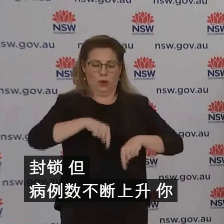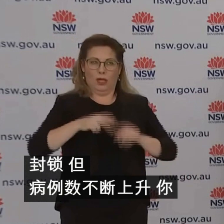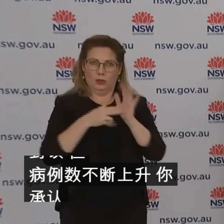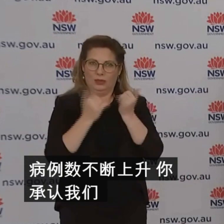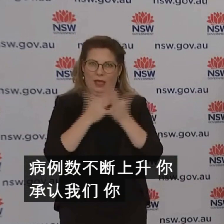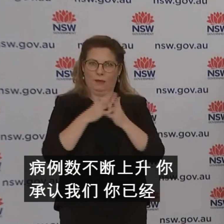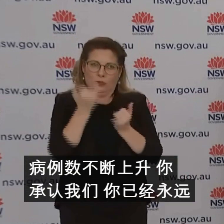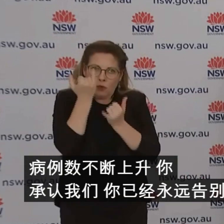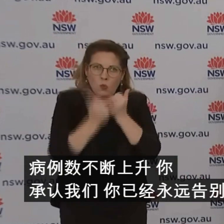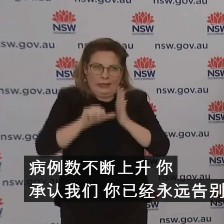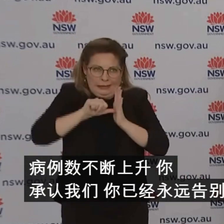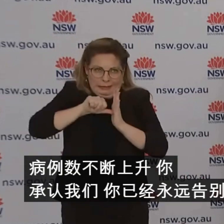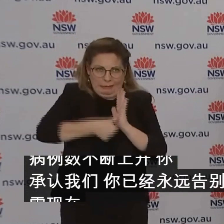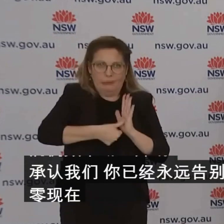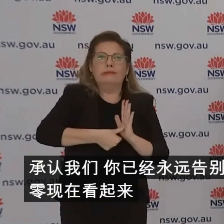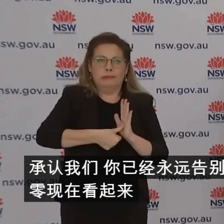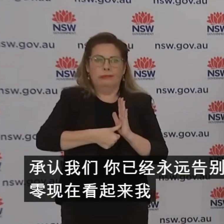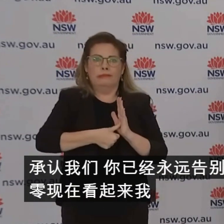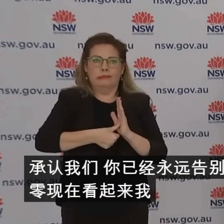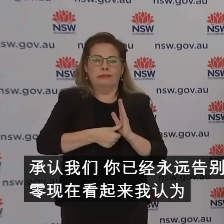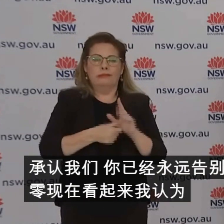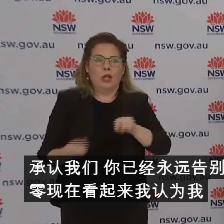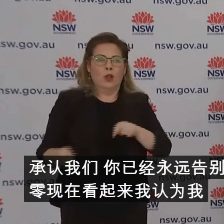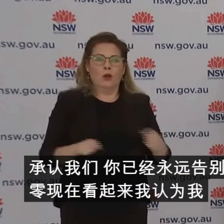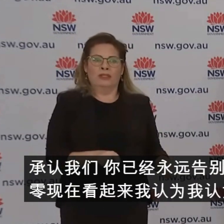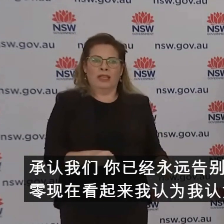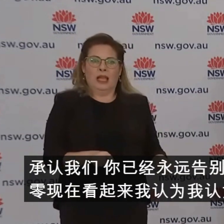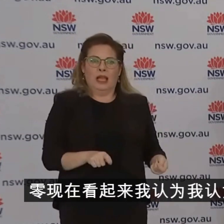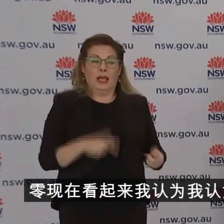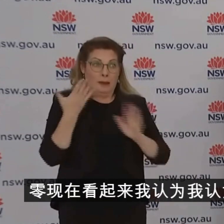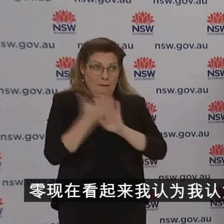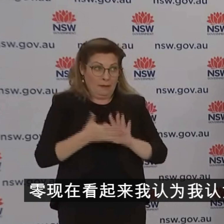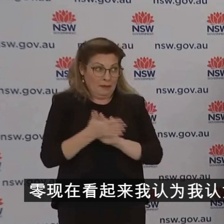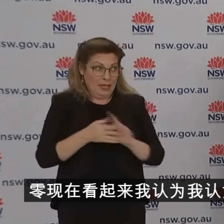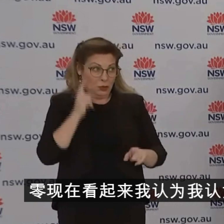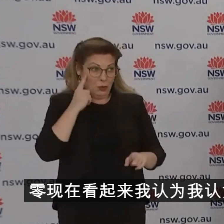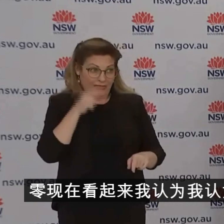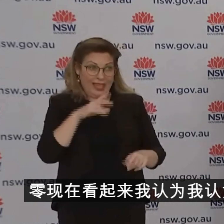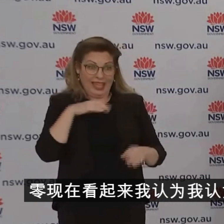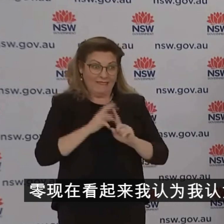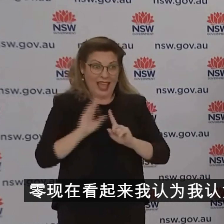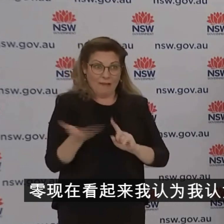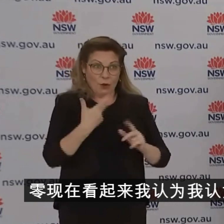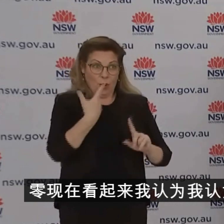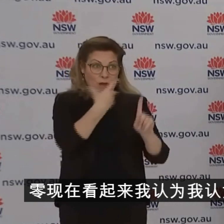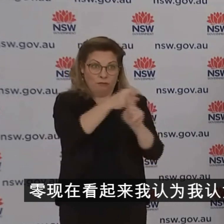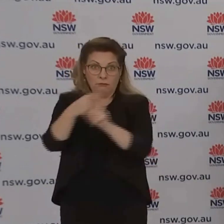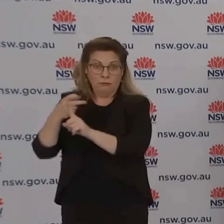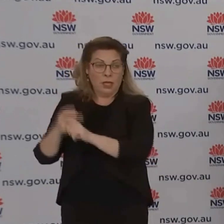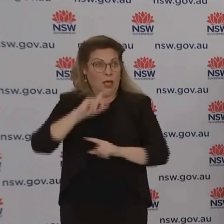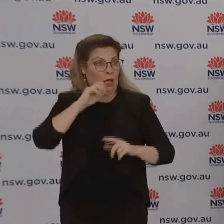Do you concede that we've said goodbye to COVID zero forever now? Look, I think it is a challenge for us